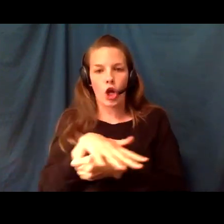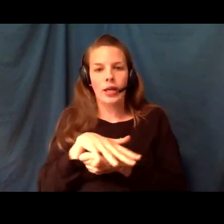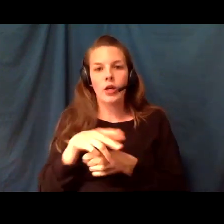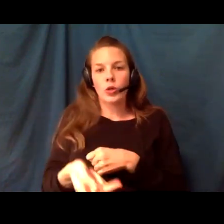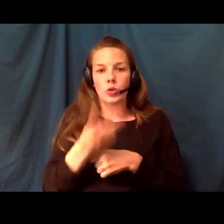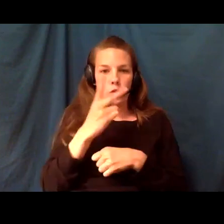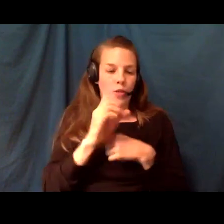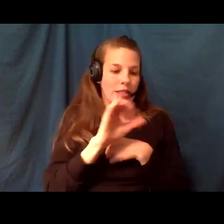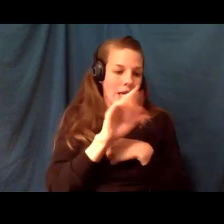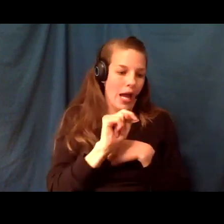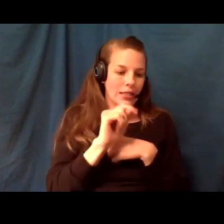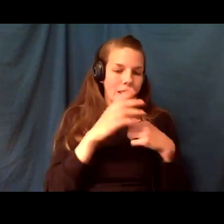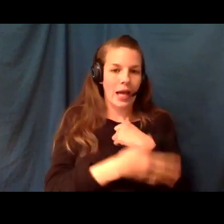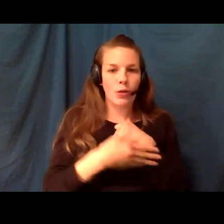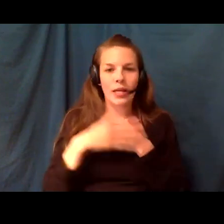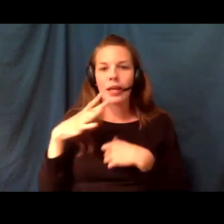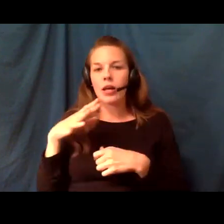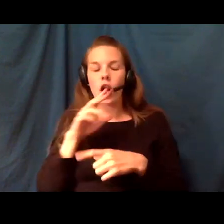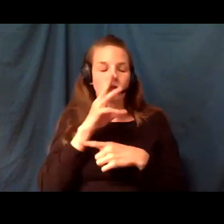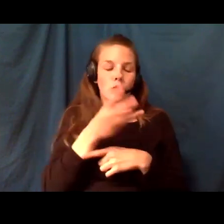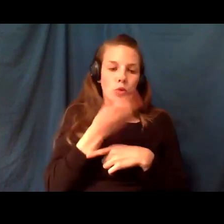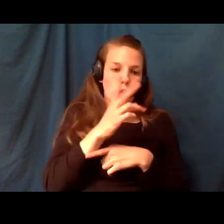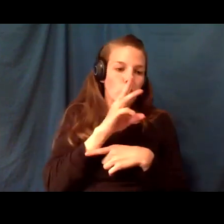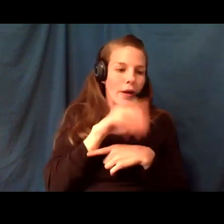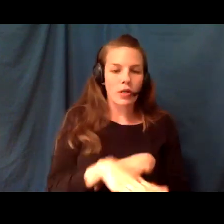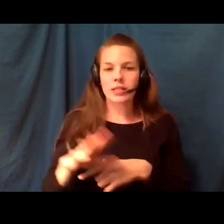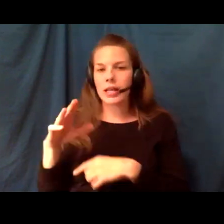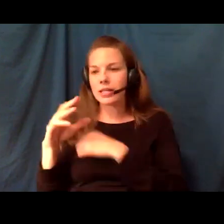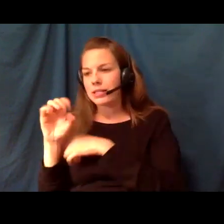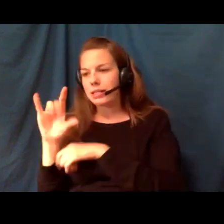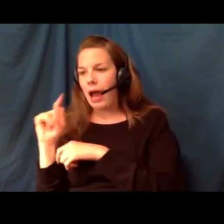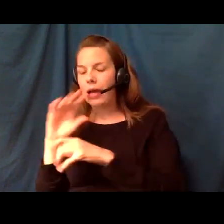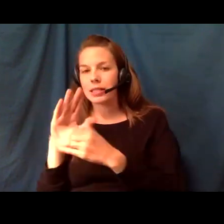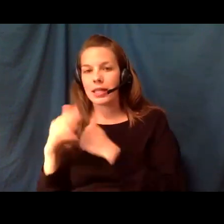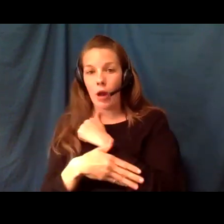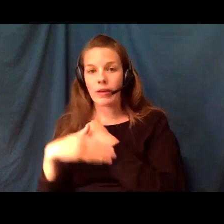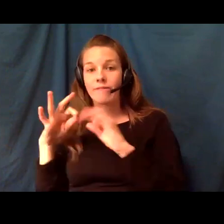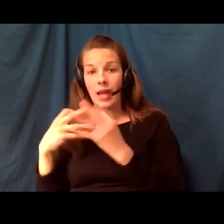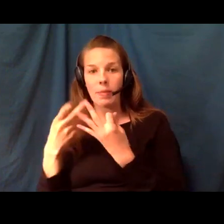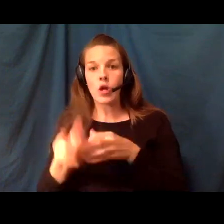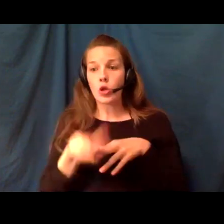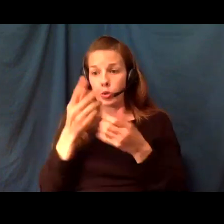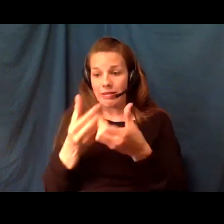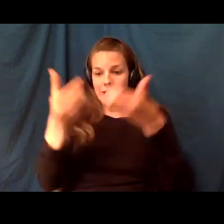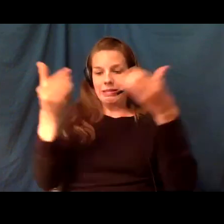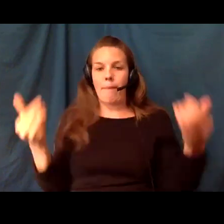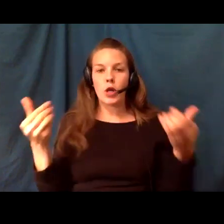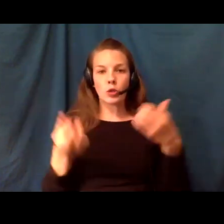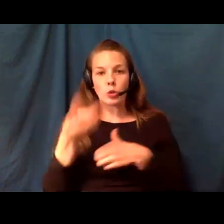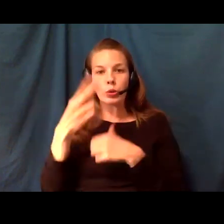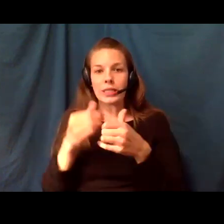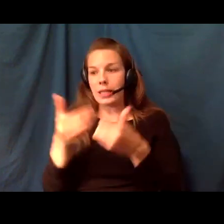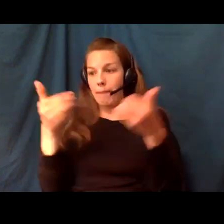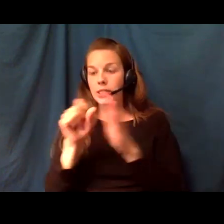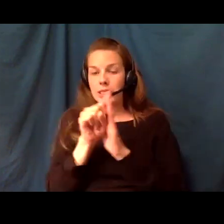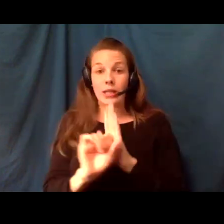Family YMCA are 2 separate associations and are in different states. And so it's really created a difference in the way that we